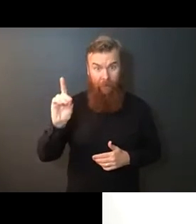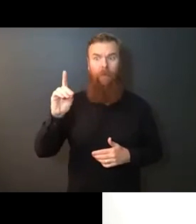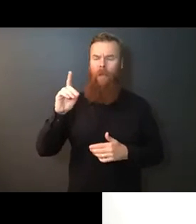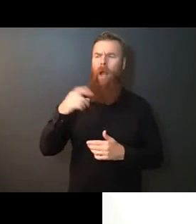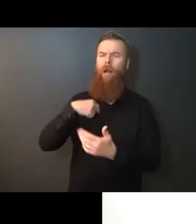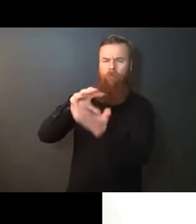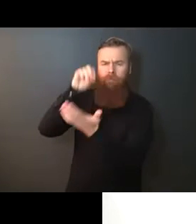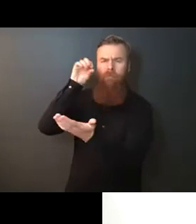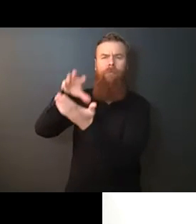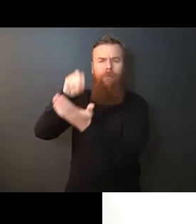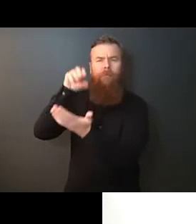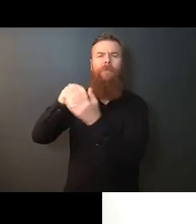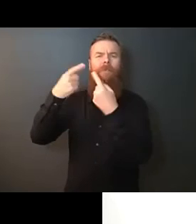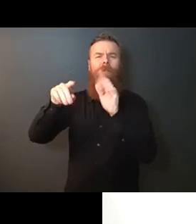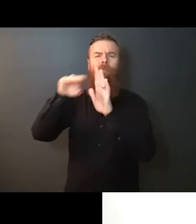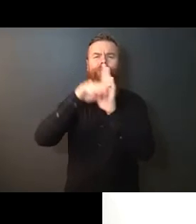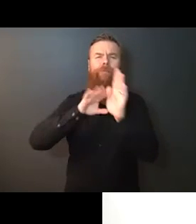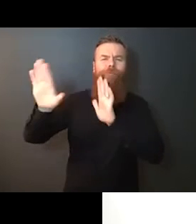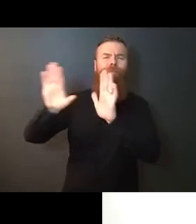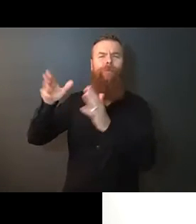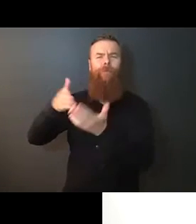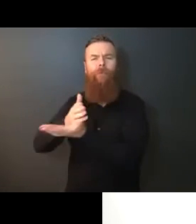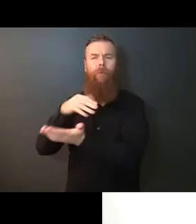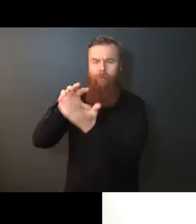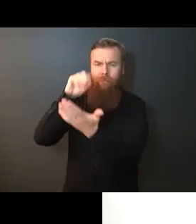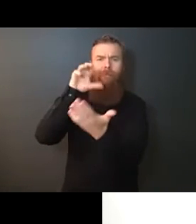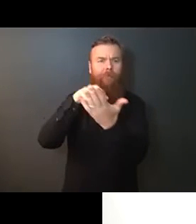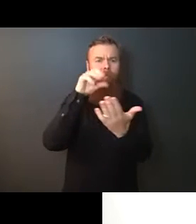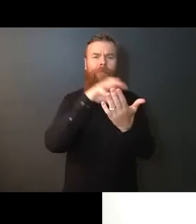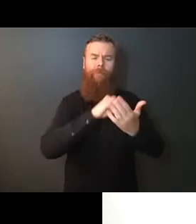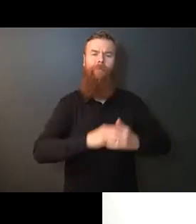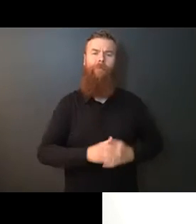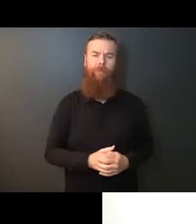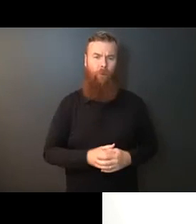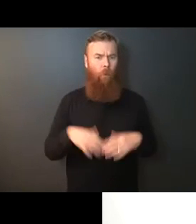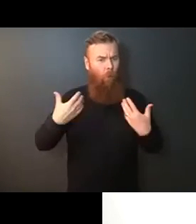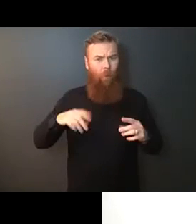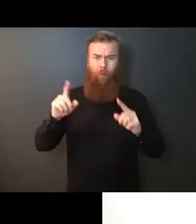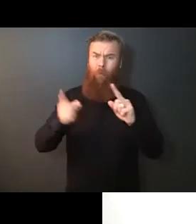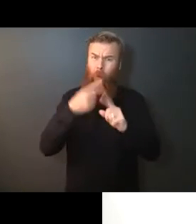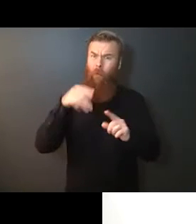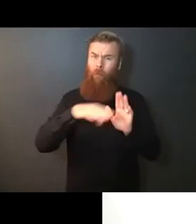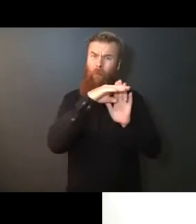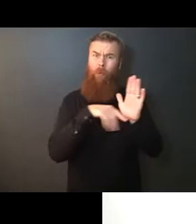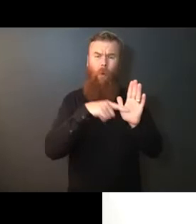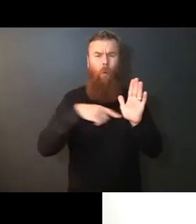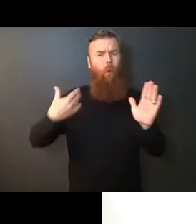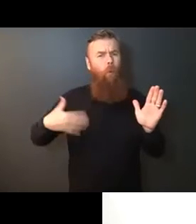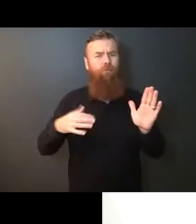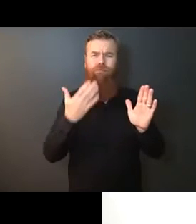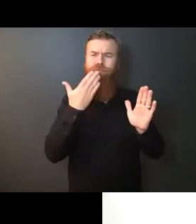because the different approaches, the criteria which they